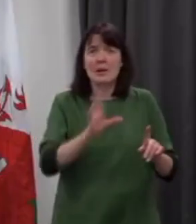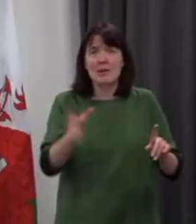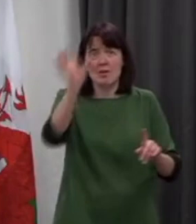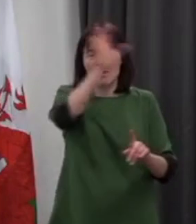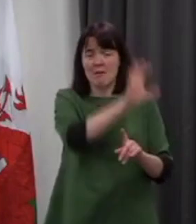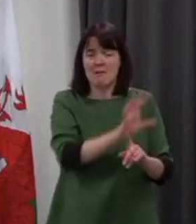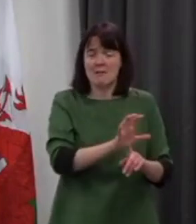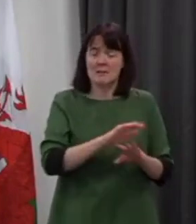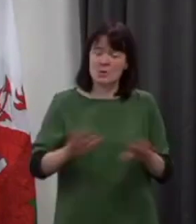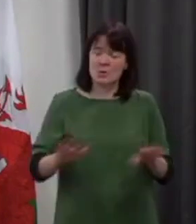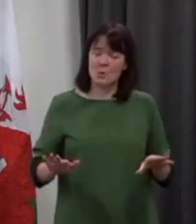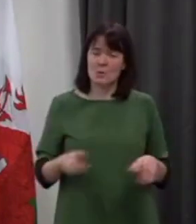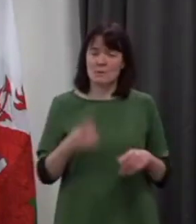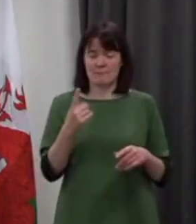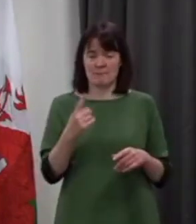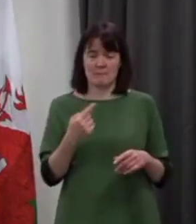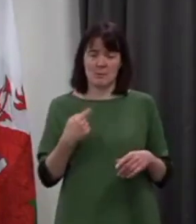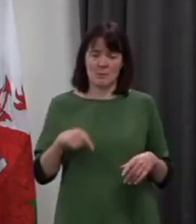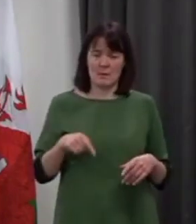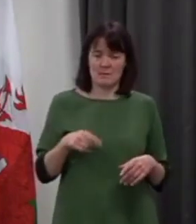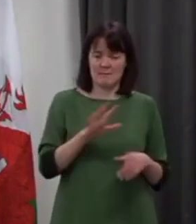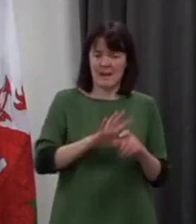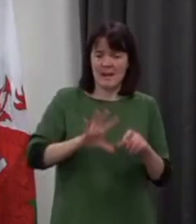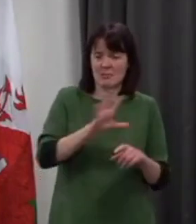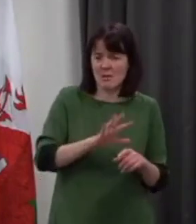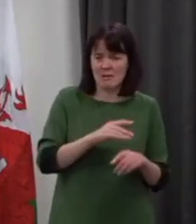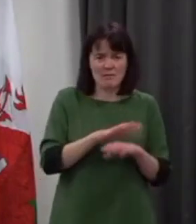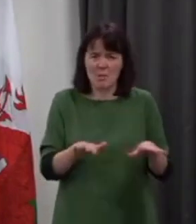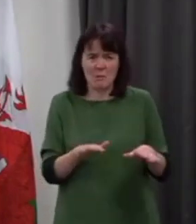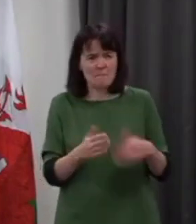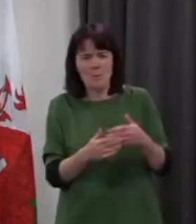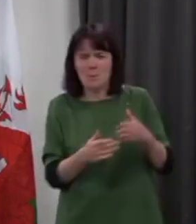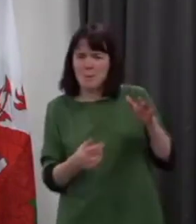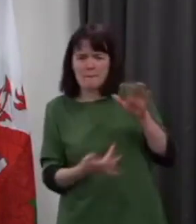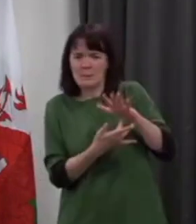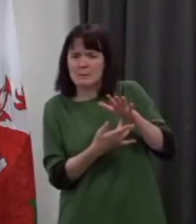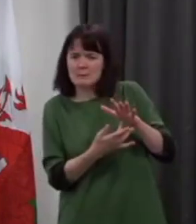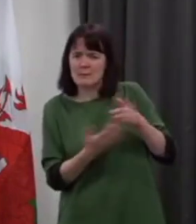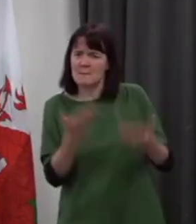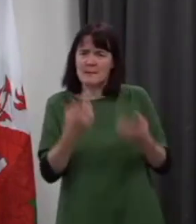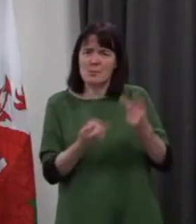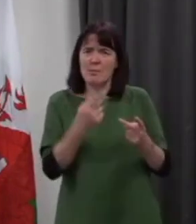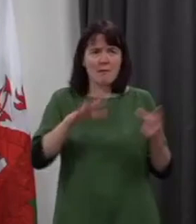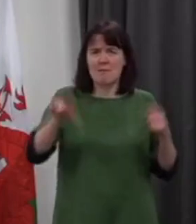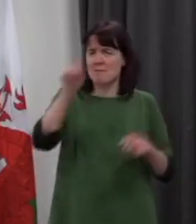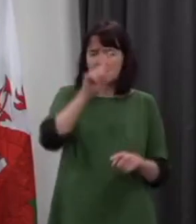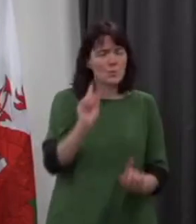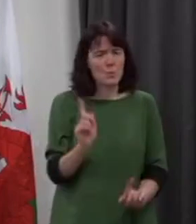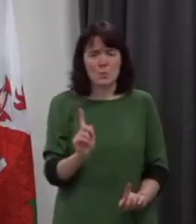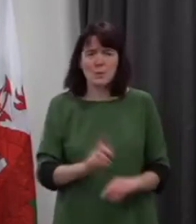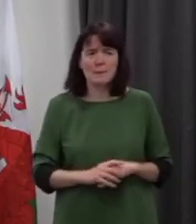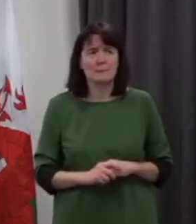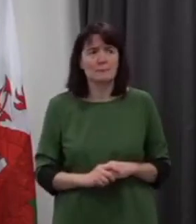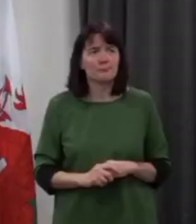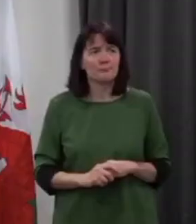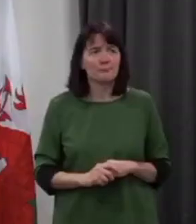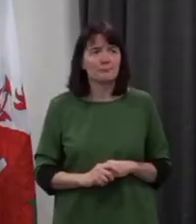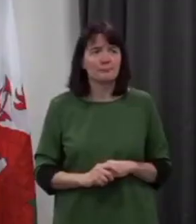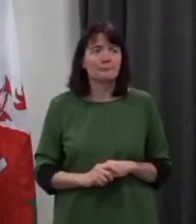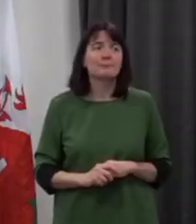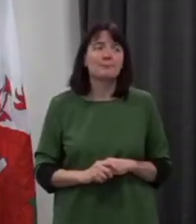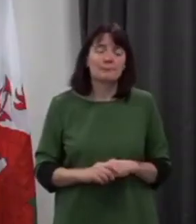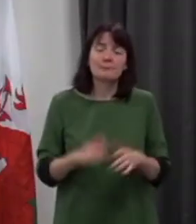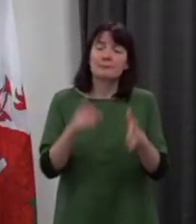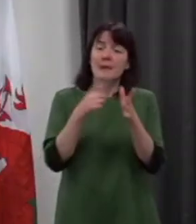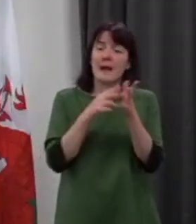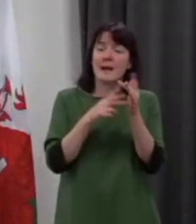one part of Wales being prioritised over another. the new antibody tests. We expect those to be available in a matter